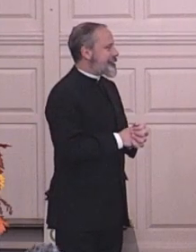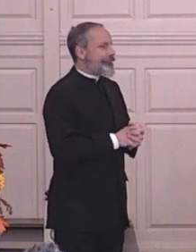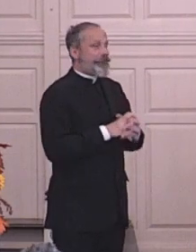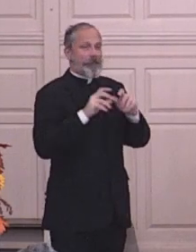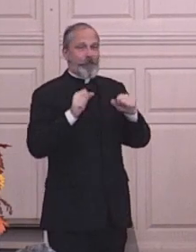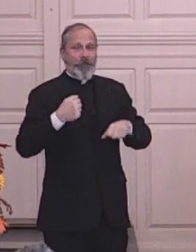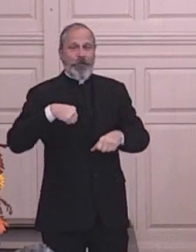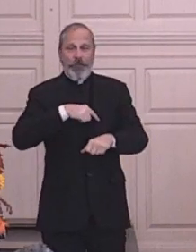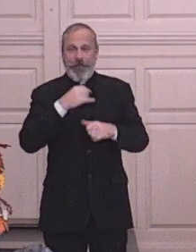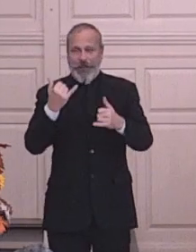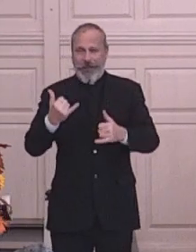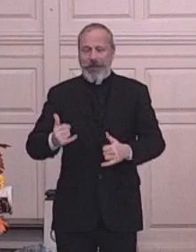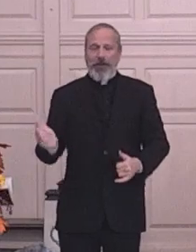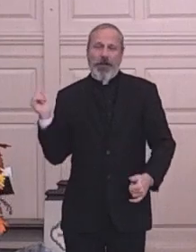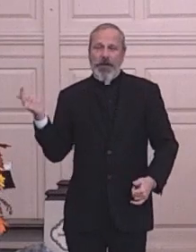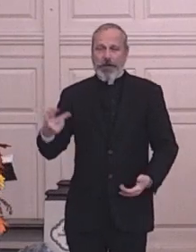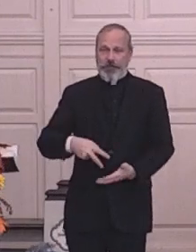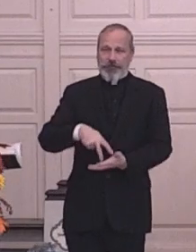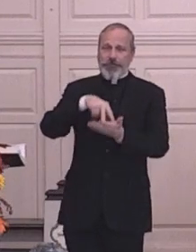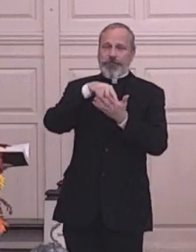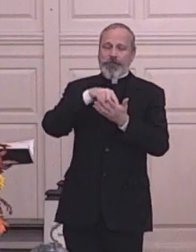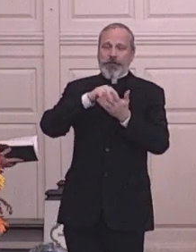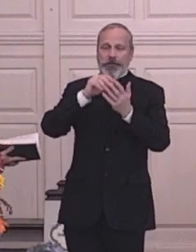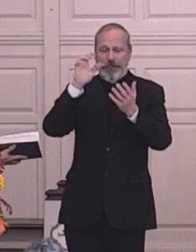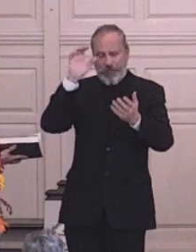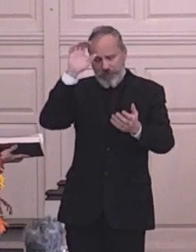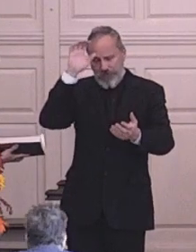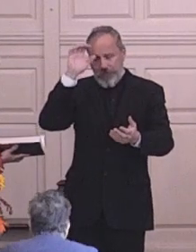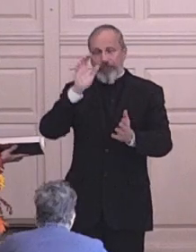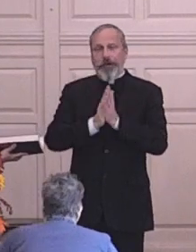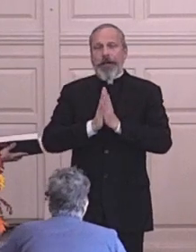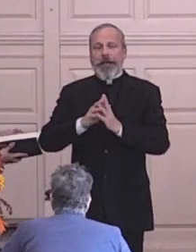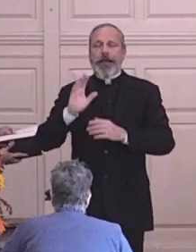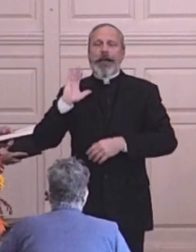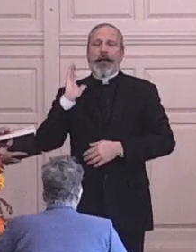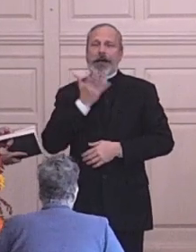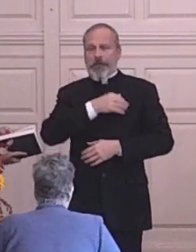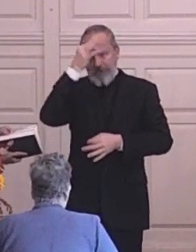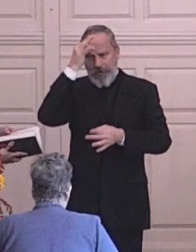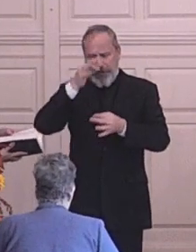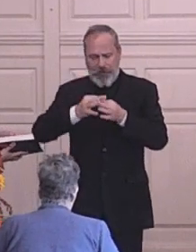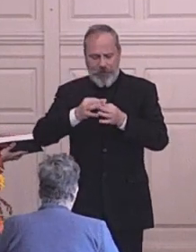We now all rise and profess our faith.